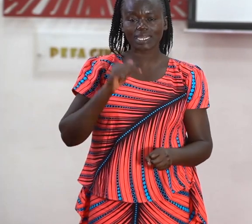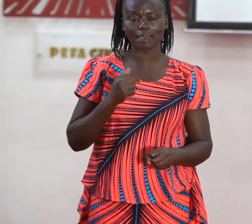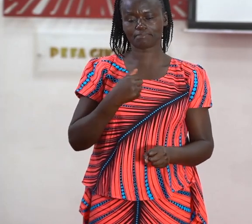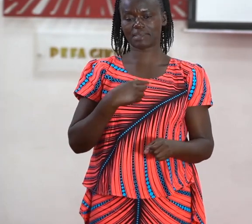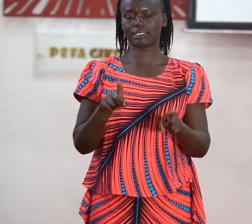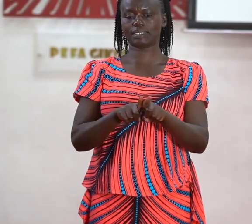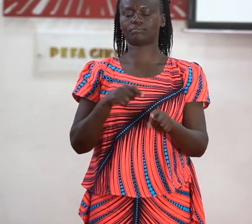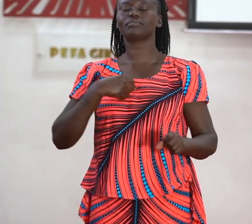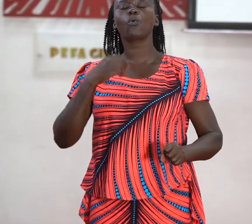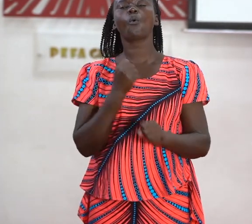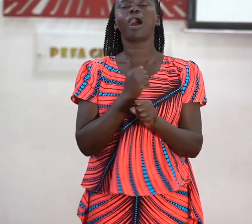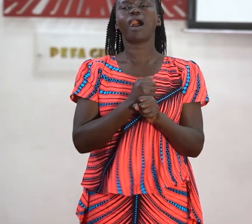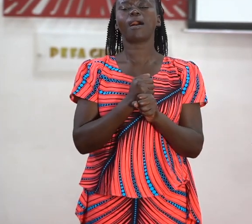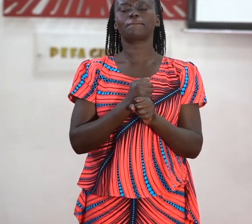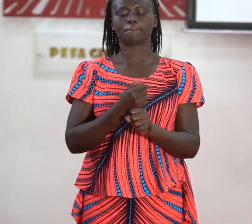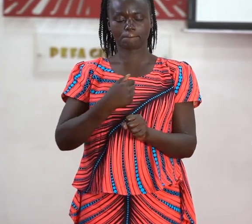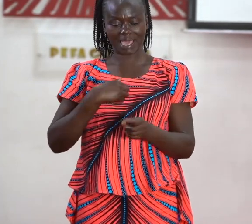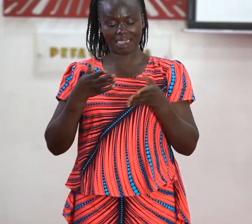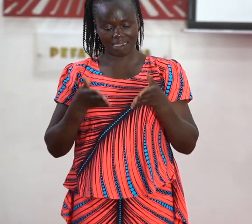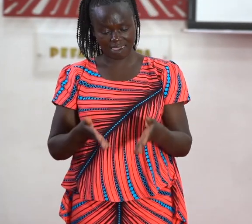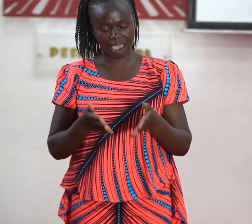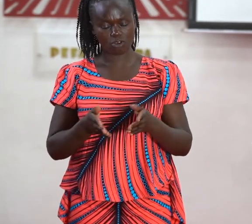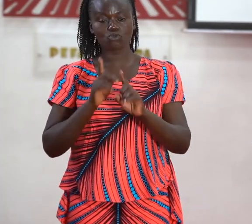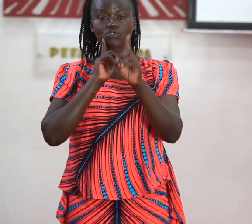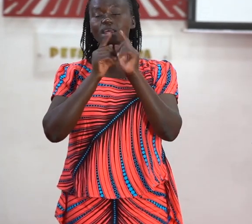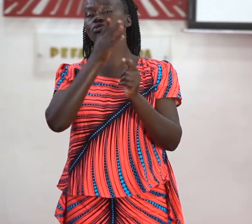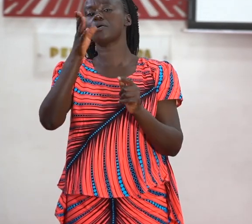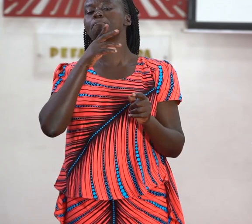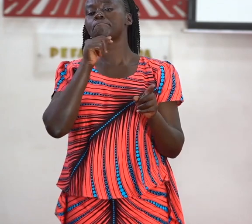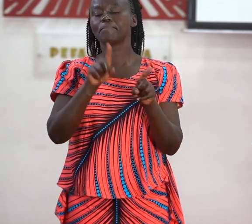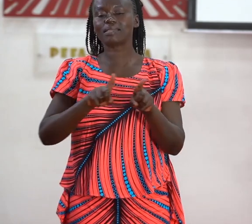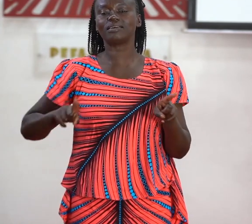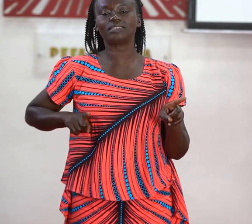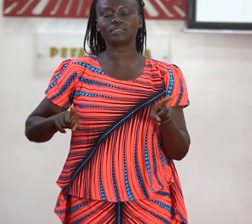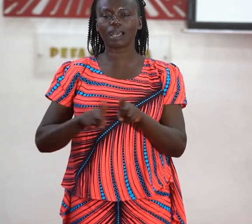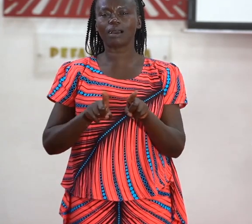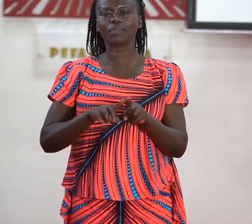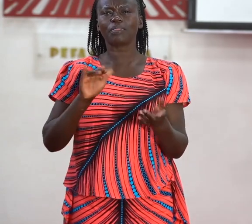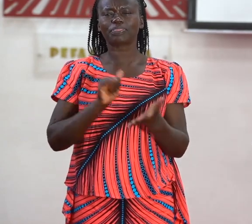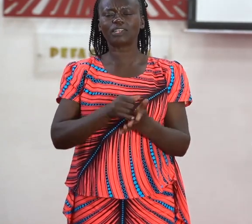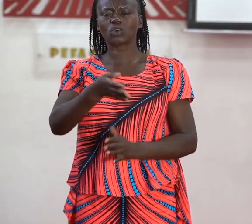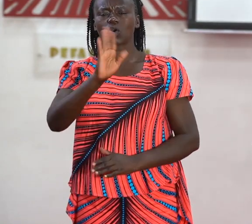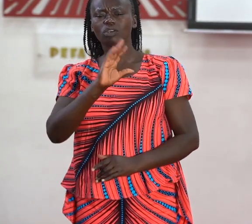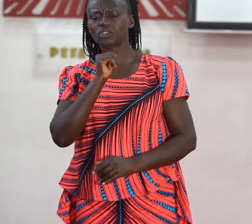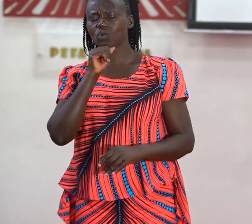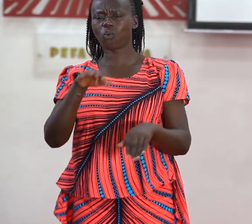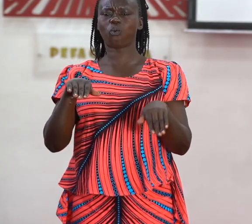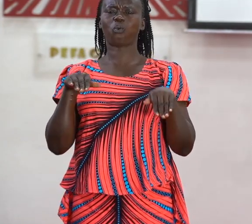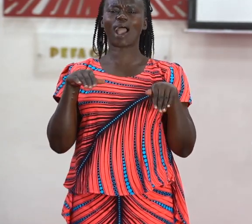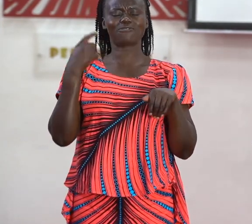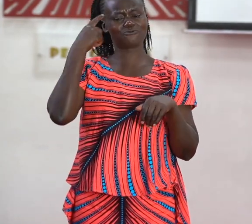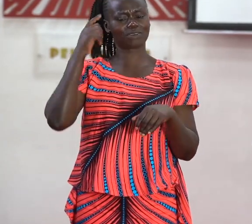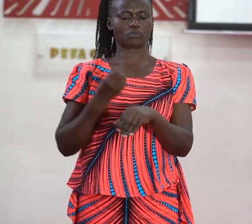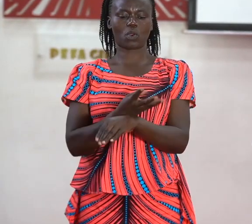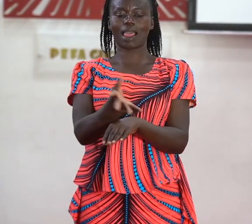am working. I am here to tell you, my brother and my sister, that God is not waiting for the corona